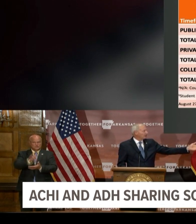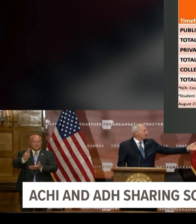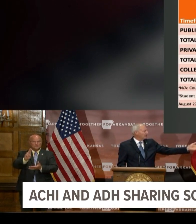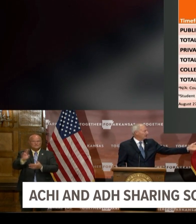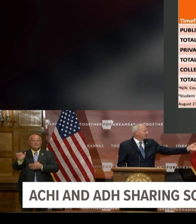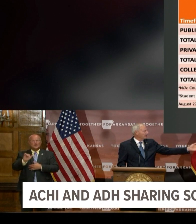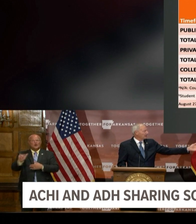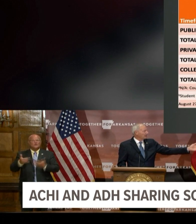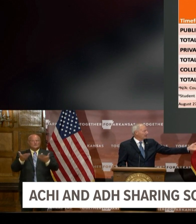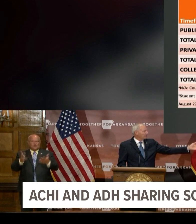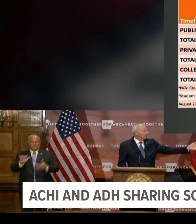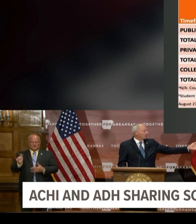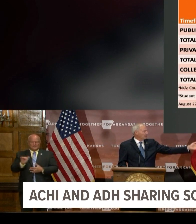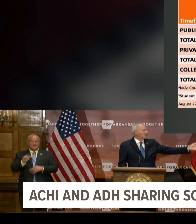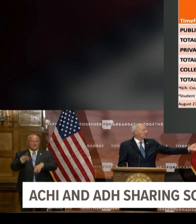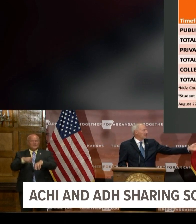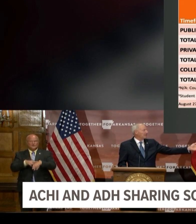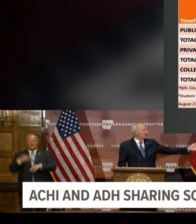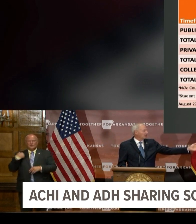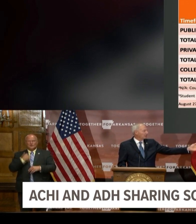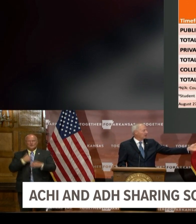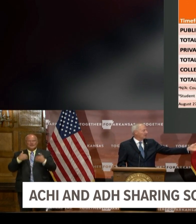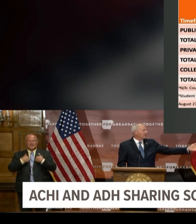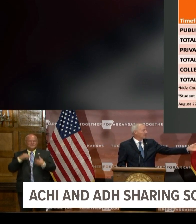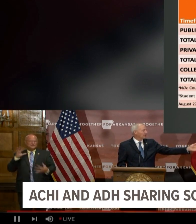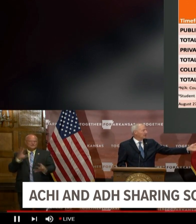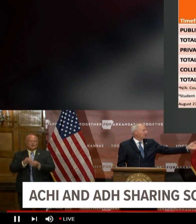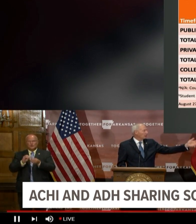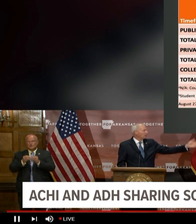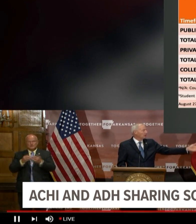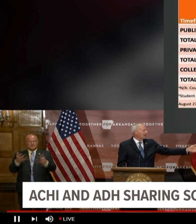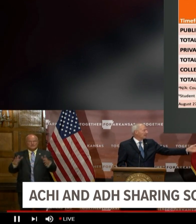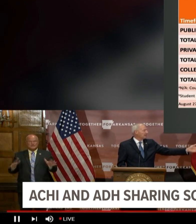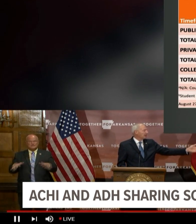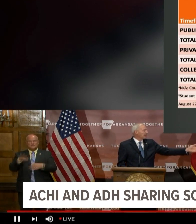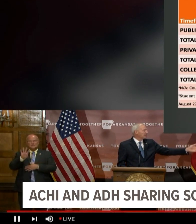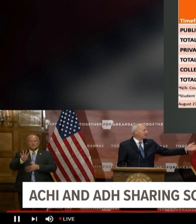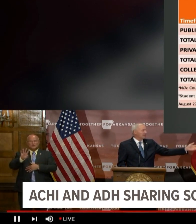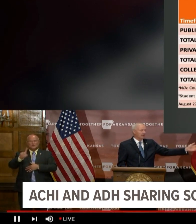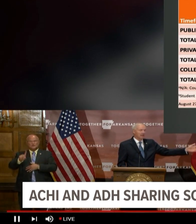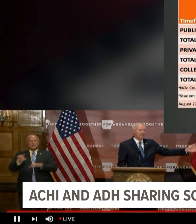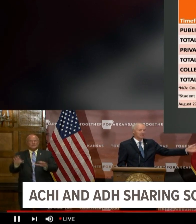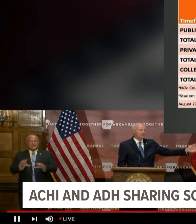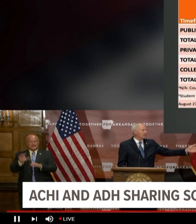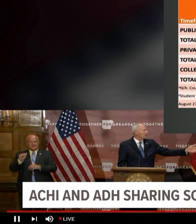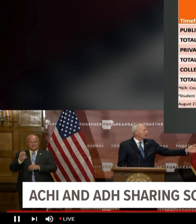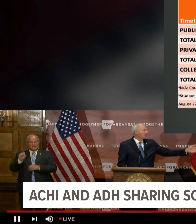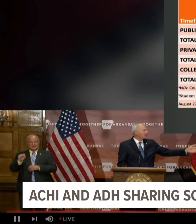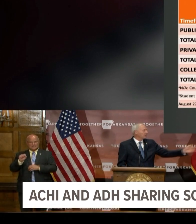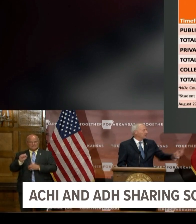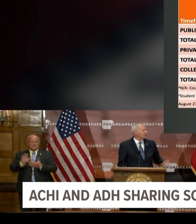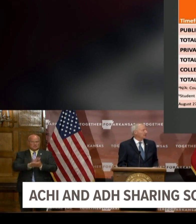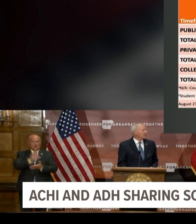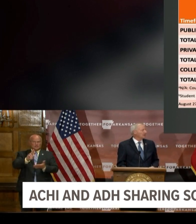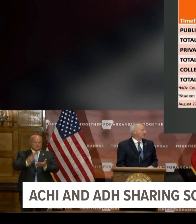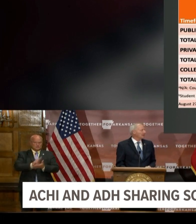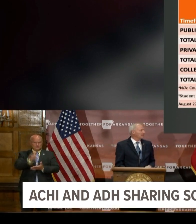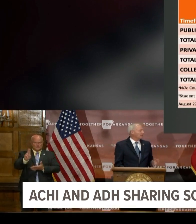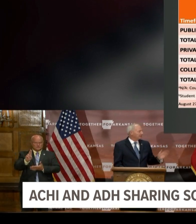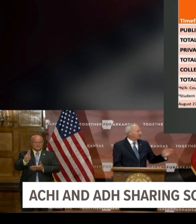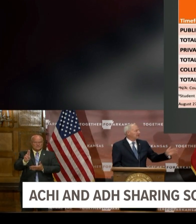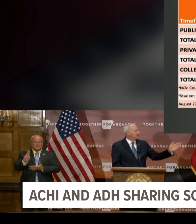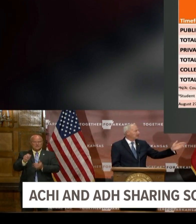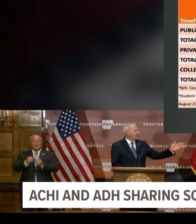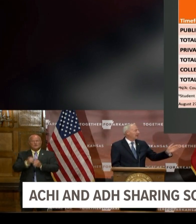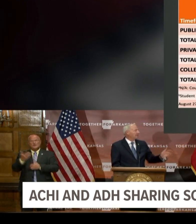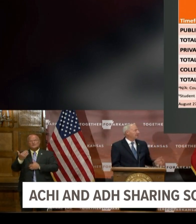offered here, and of course we just have the total numbers here, 41 active cases in our colleges and universities with